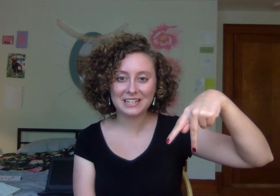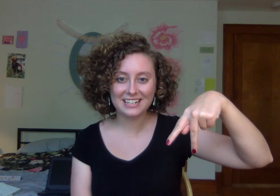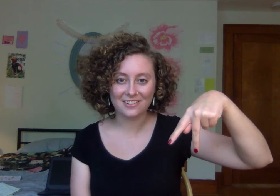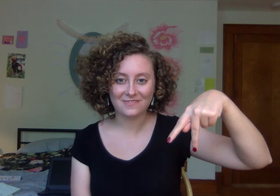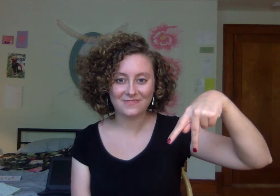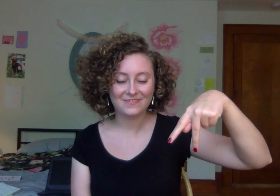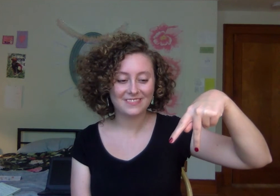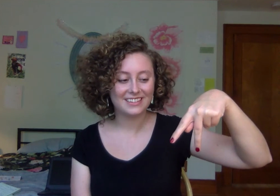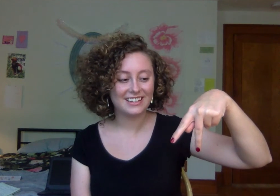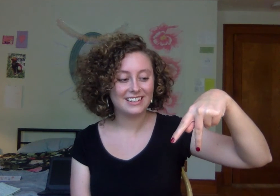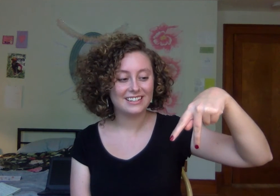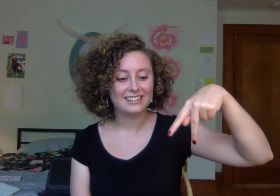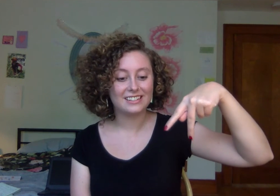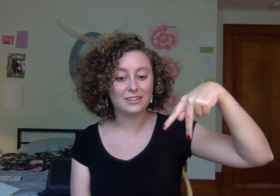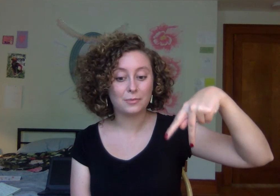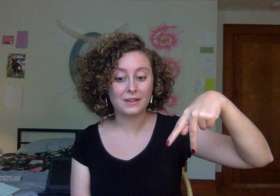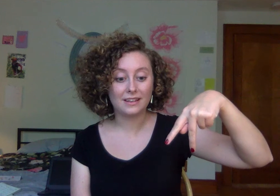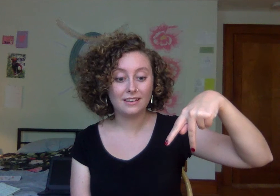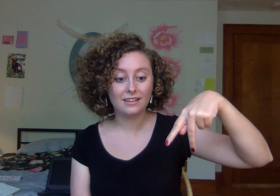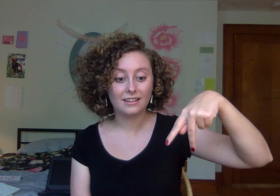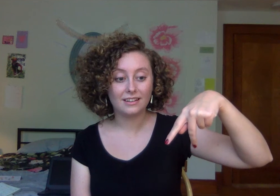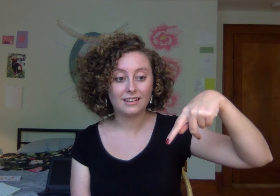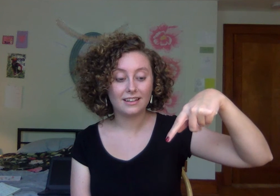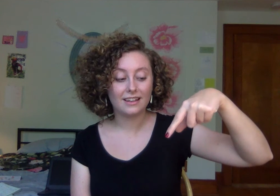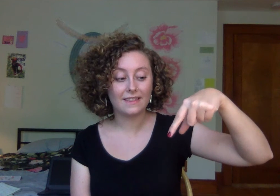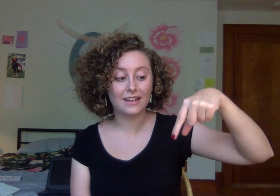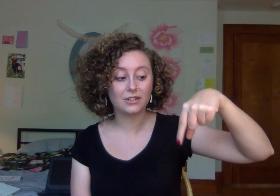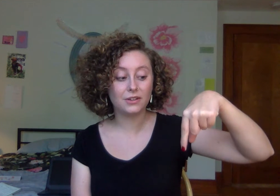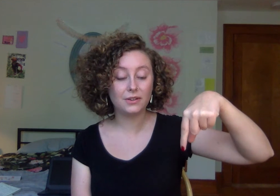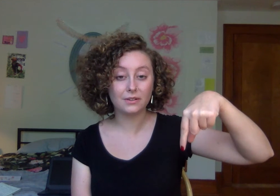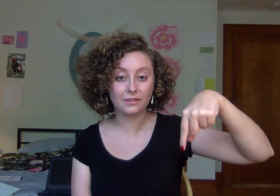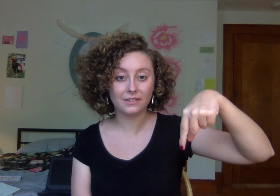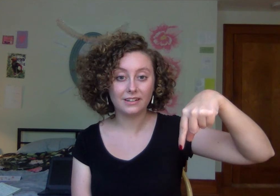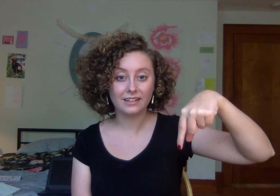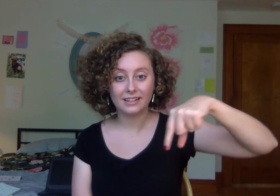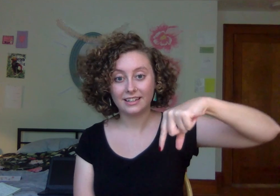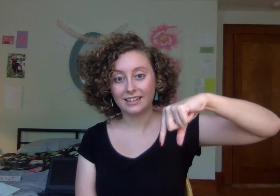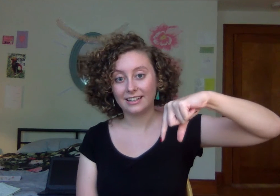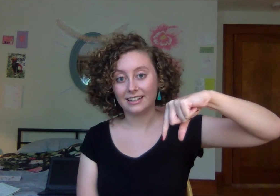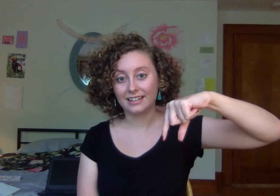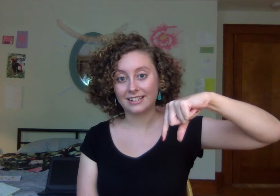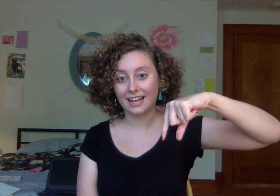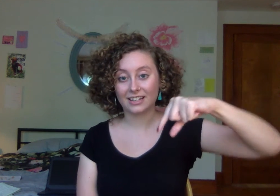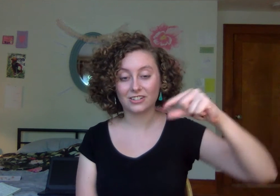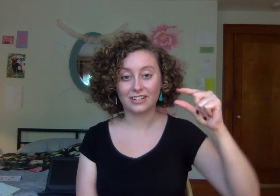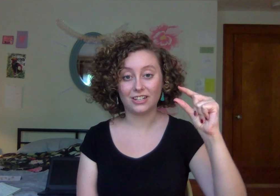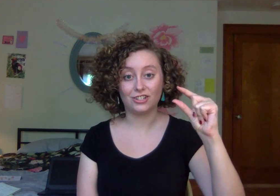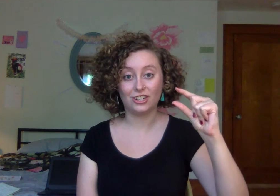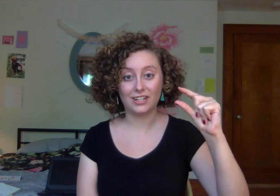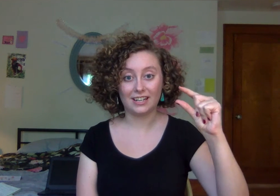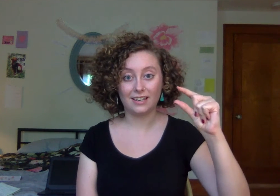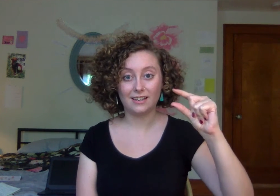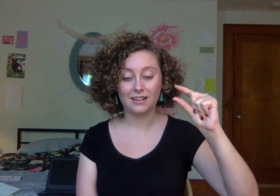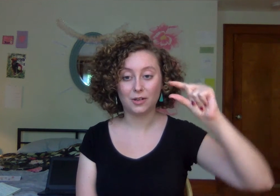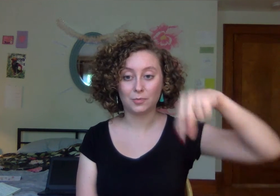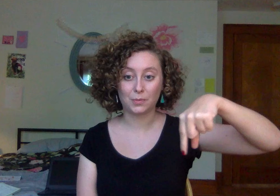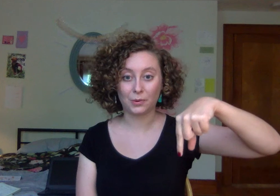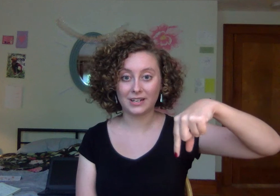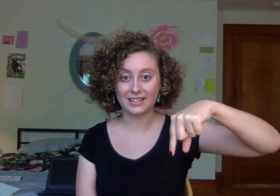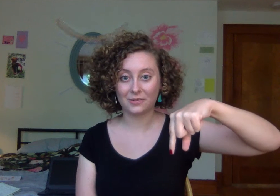down. So P. Then Q, it's actually a G, but pointed